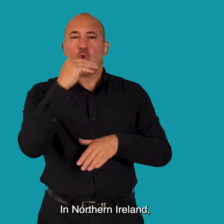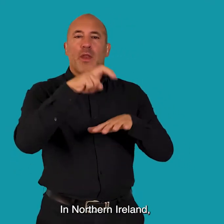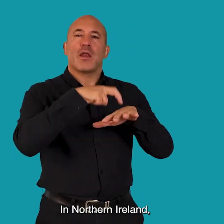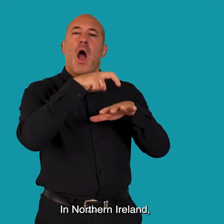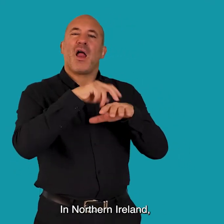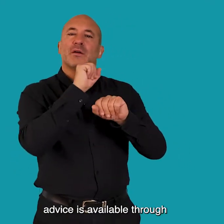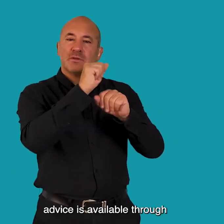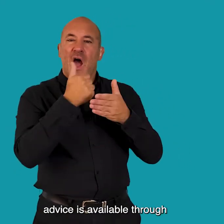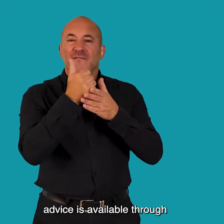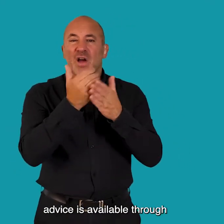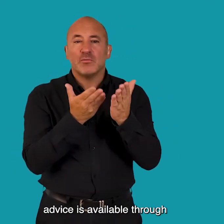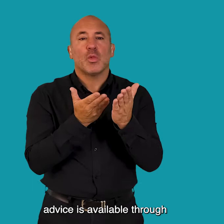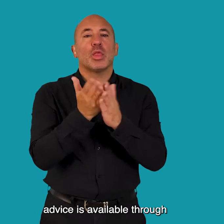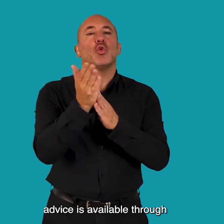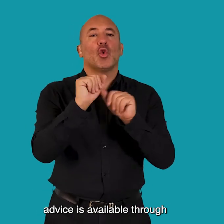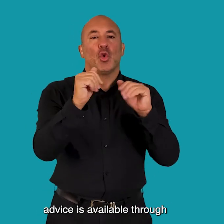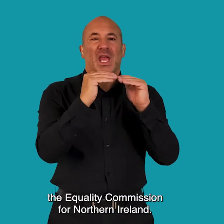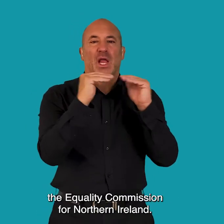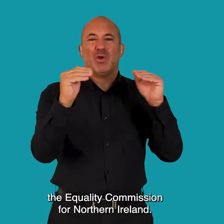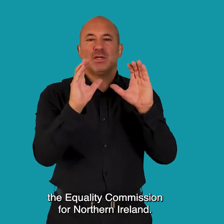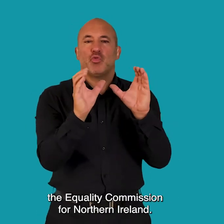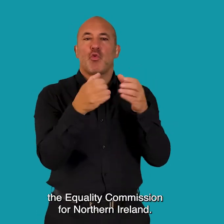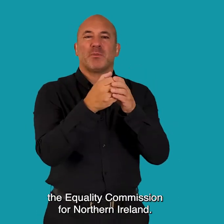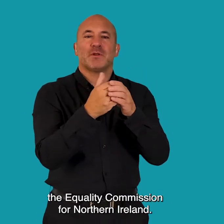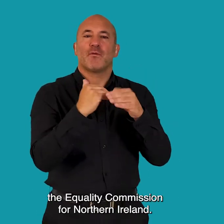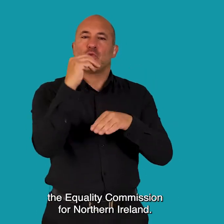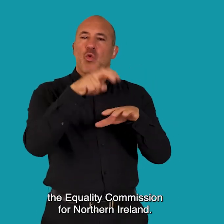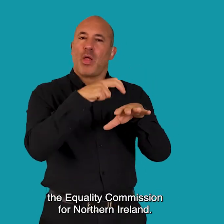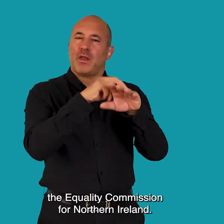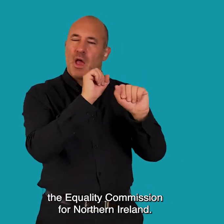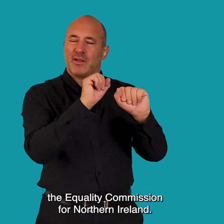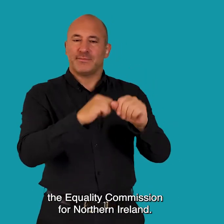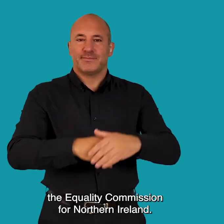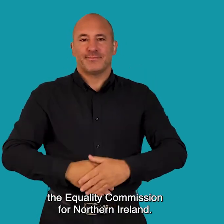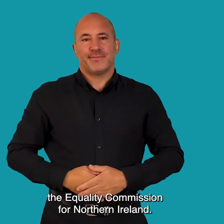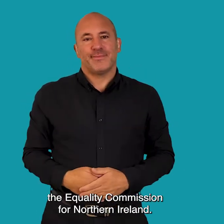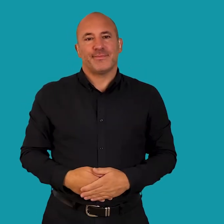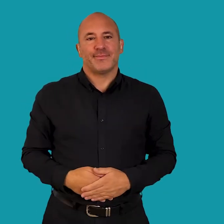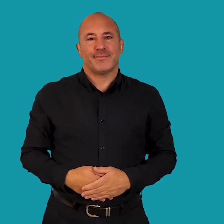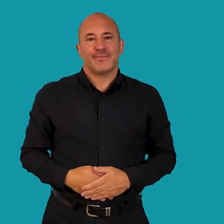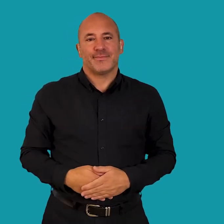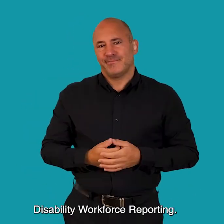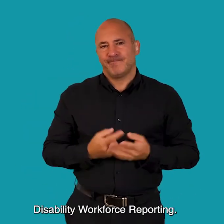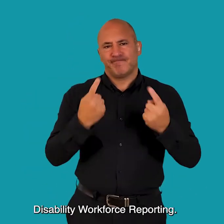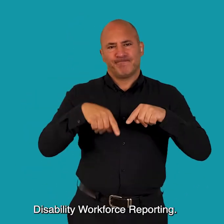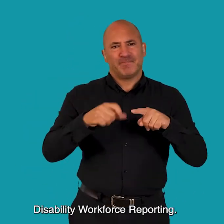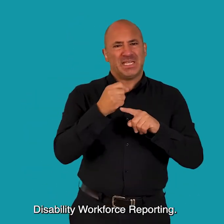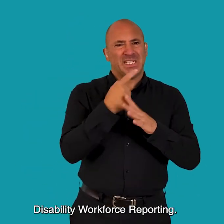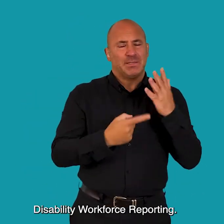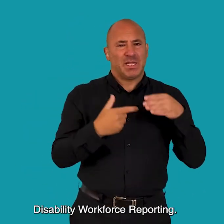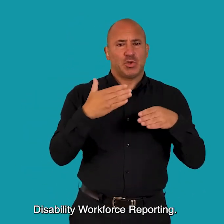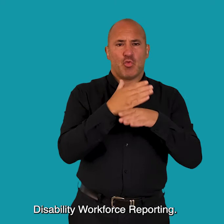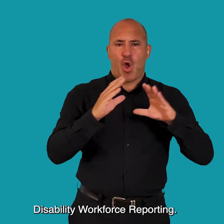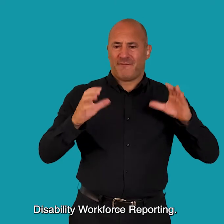Ireland, advice is available through the Equality Commission for Northern Ireland. Disability Workforce